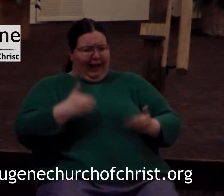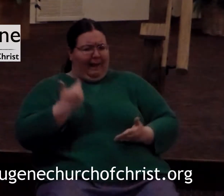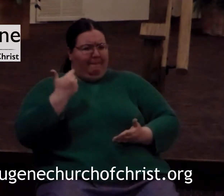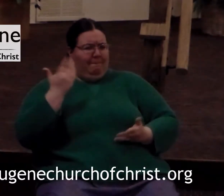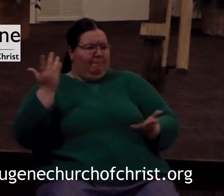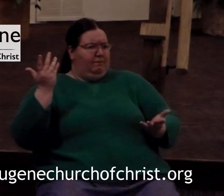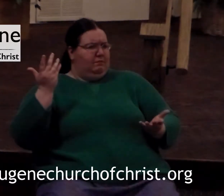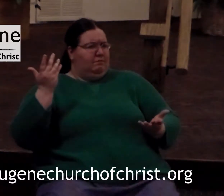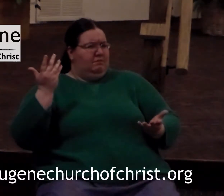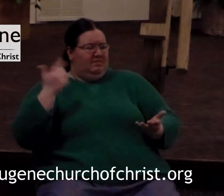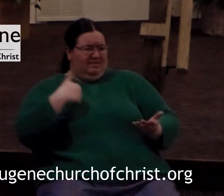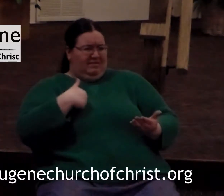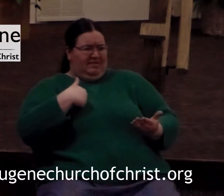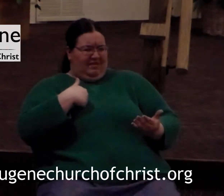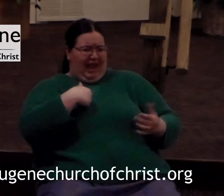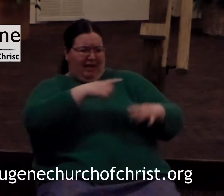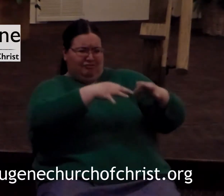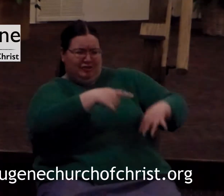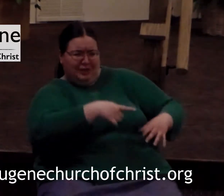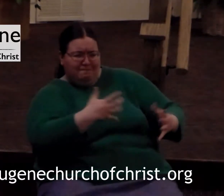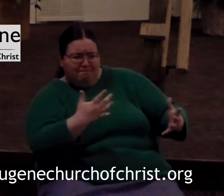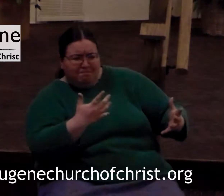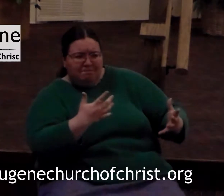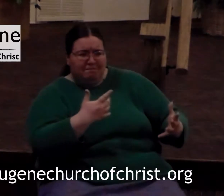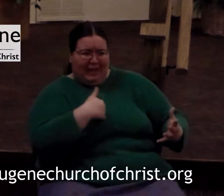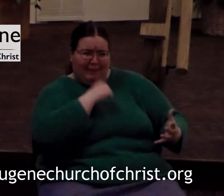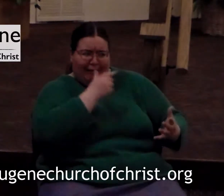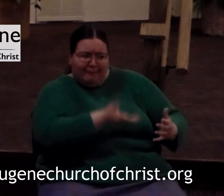each of us, as I look at those guys going through substance abuse